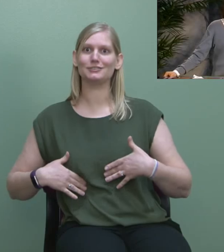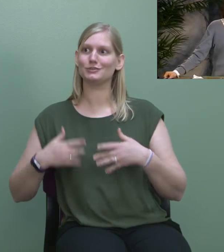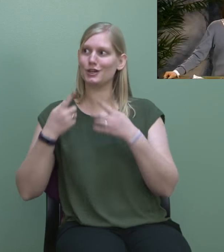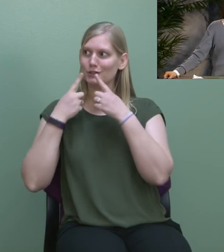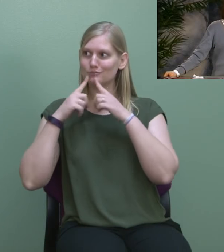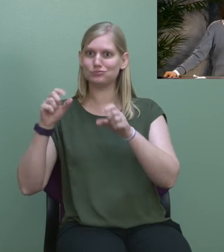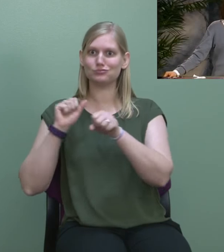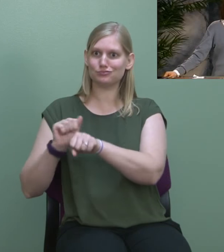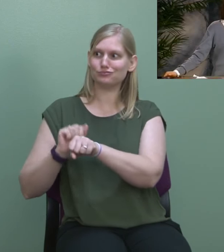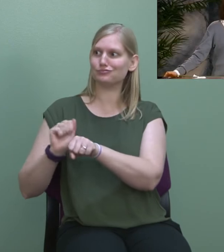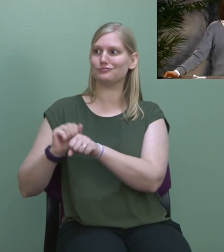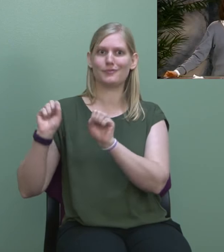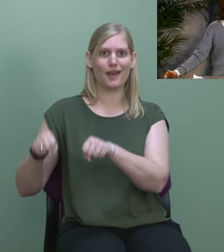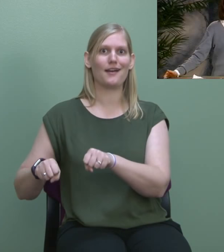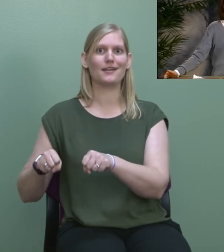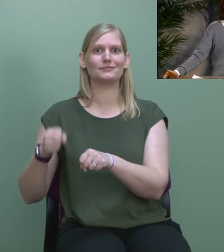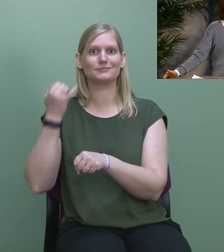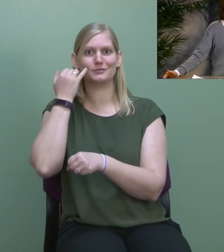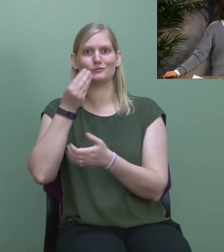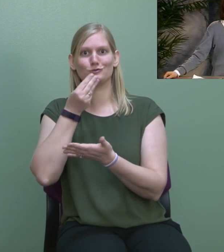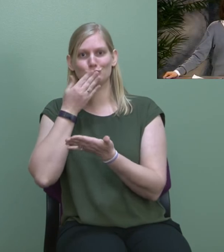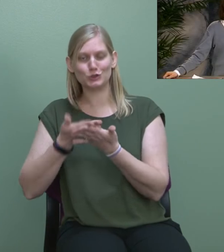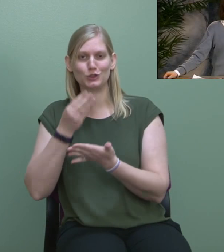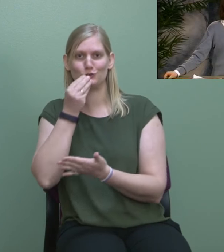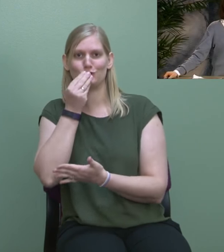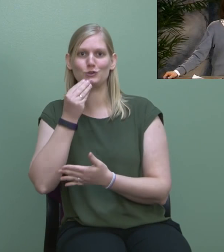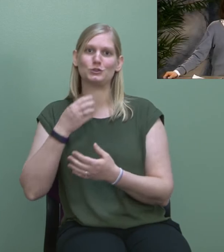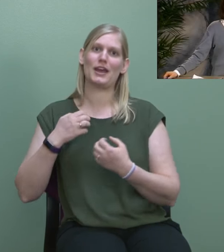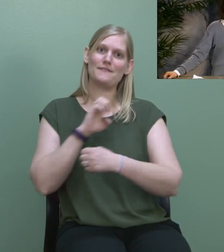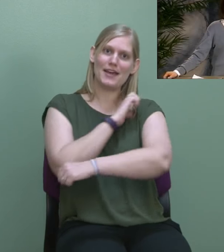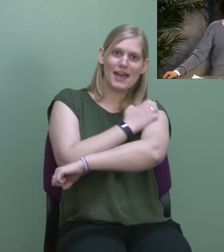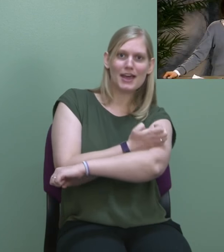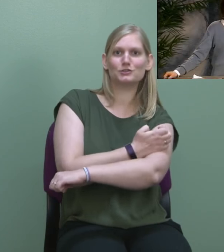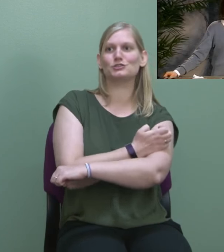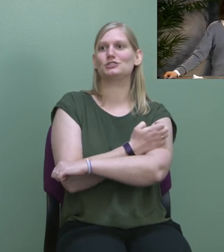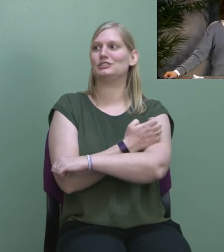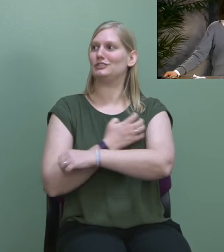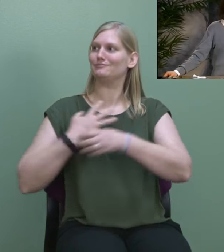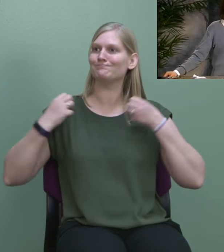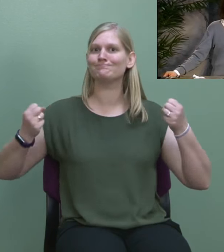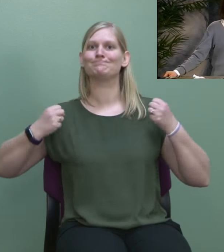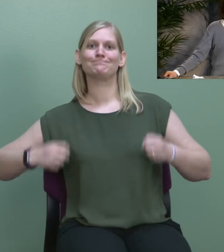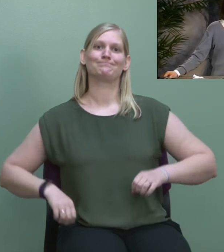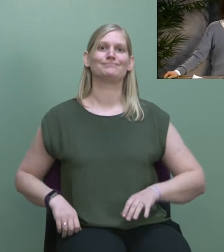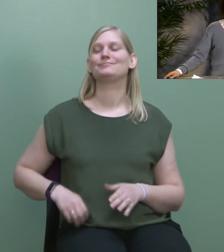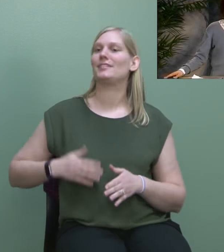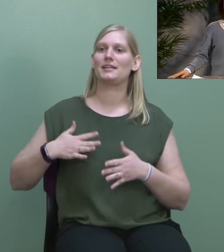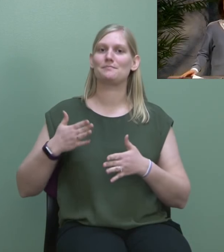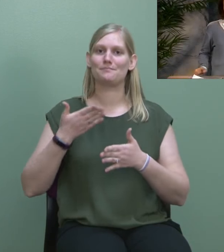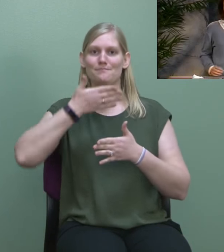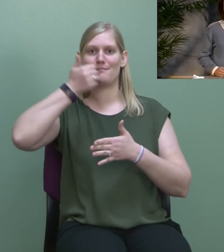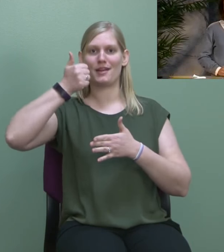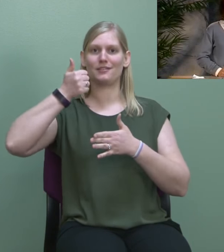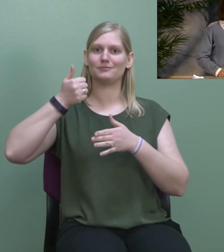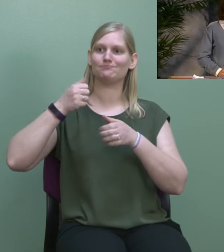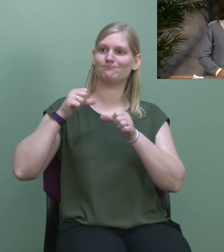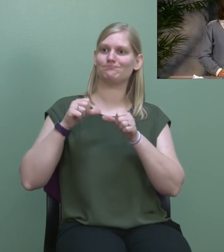us. The more energy that we will have day to day, and a greater longevity and enhanced quality of life for the